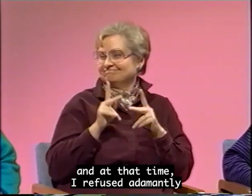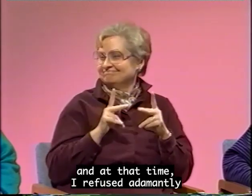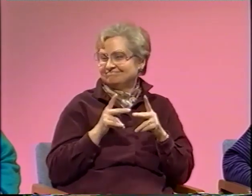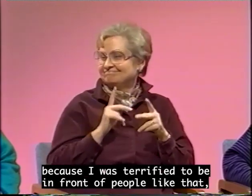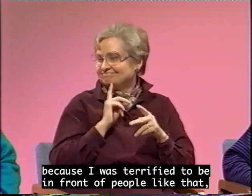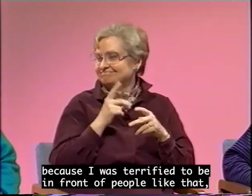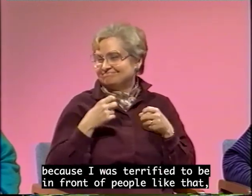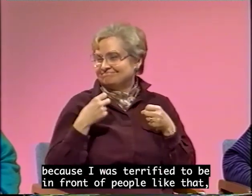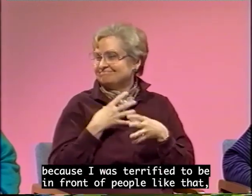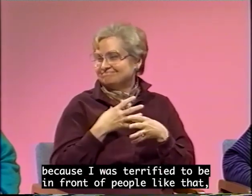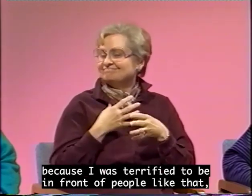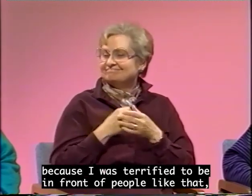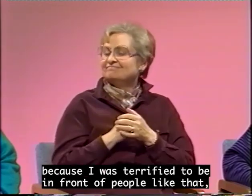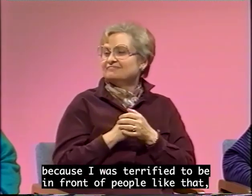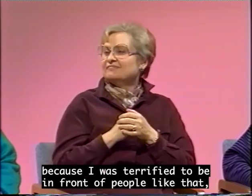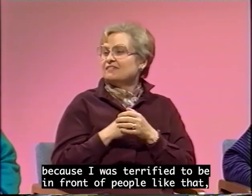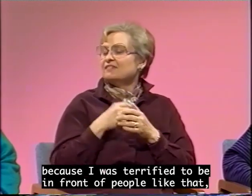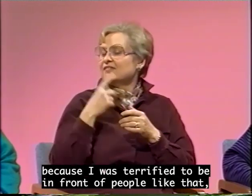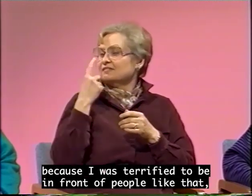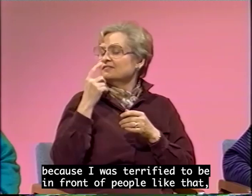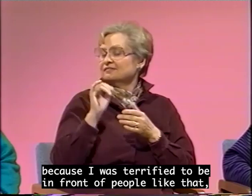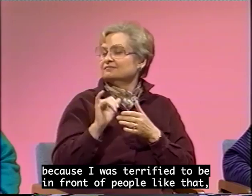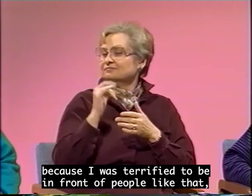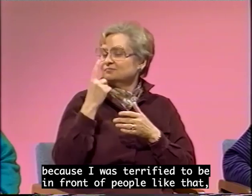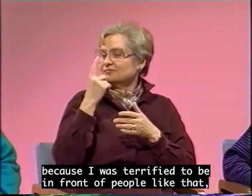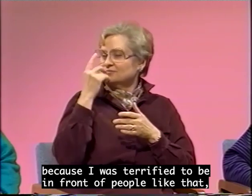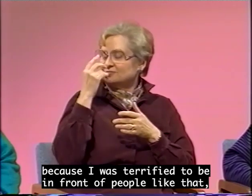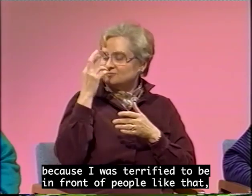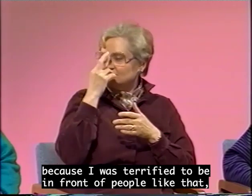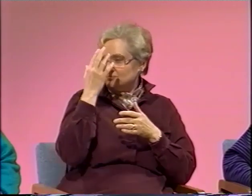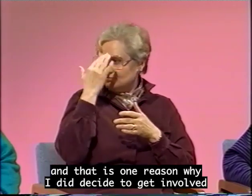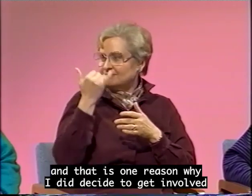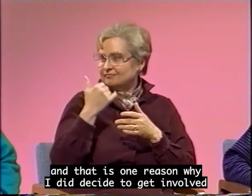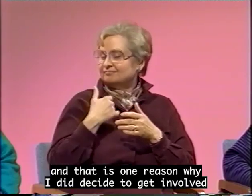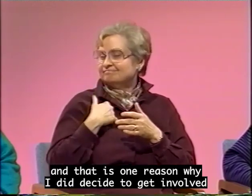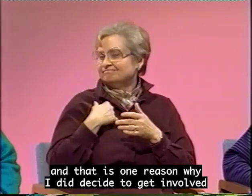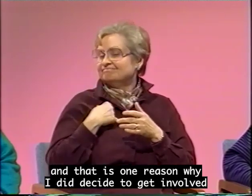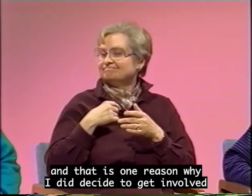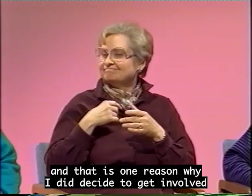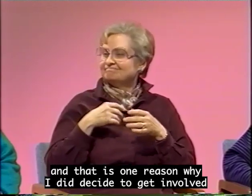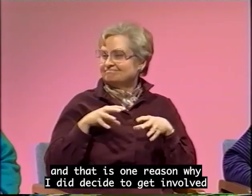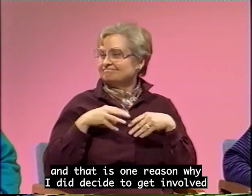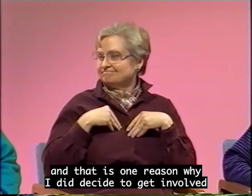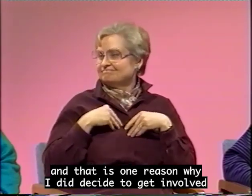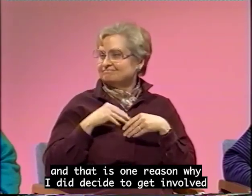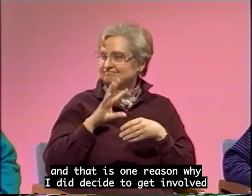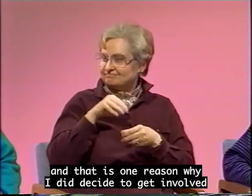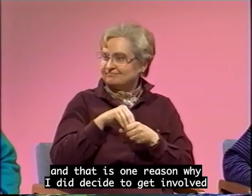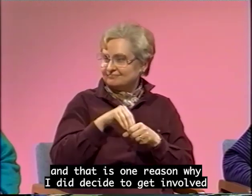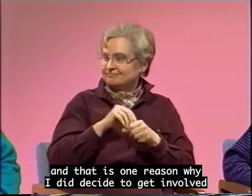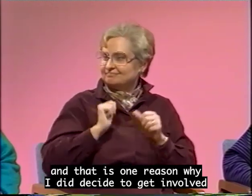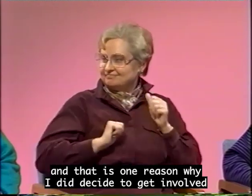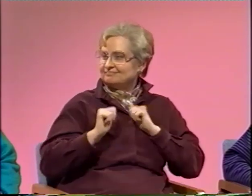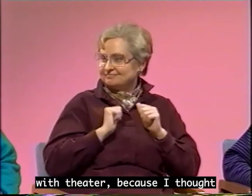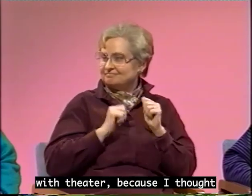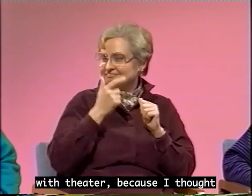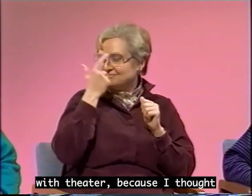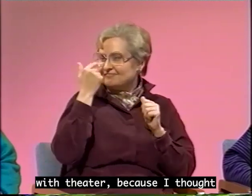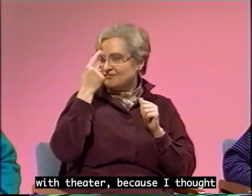adamantly because I was terrified to be in front of people like that. And that is one reason why I did decide to get involved with theater, because